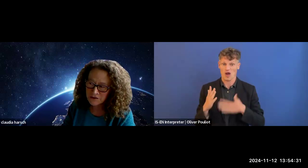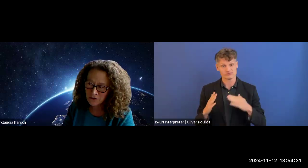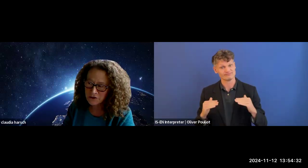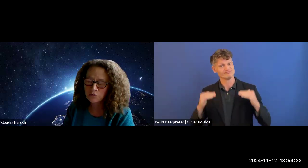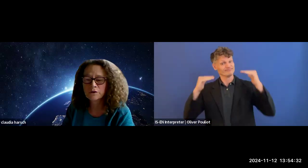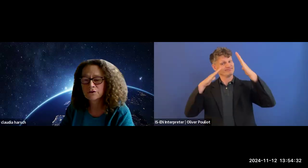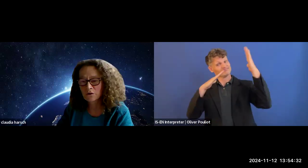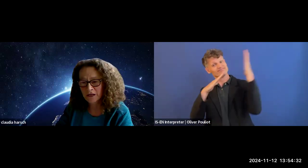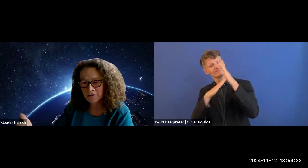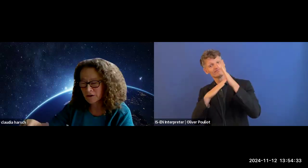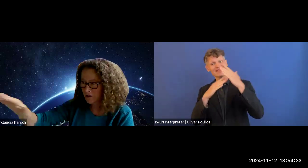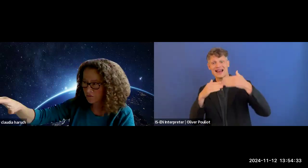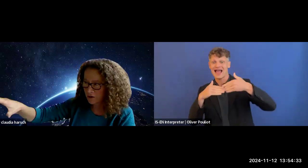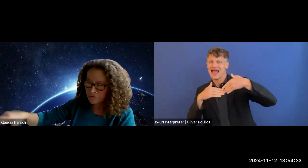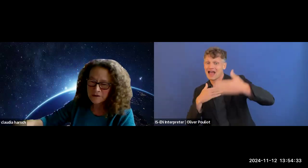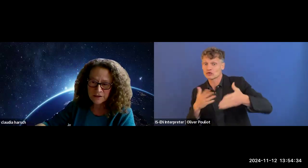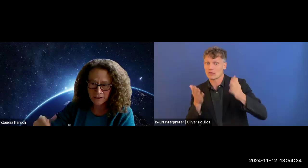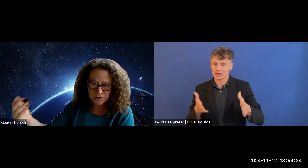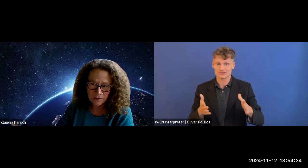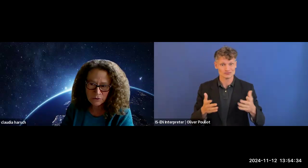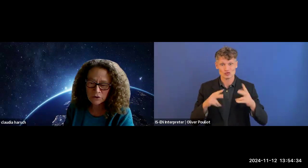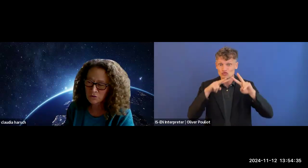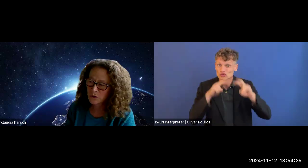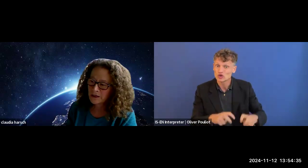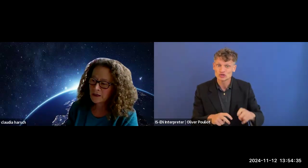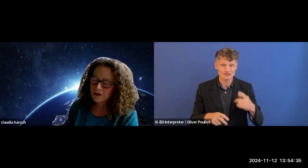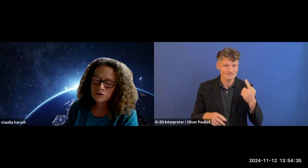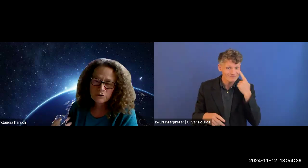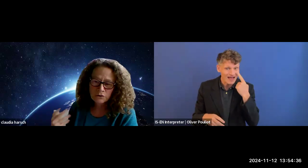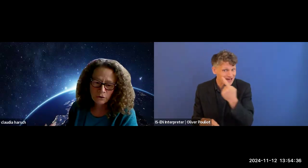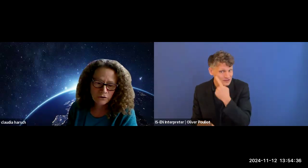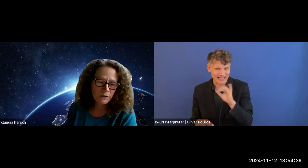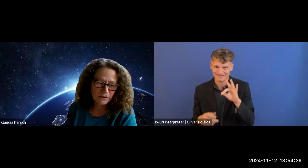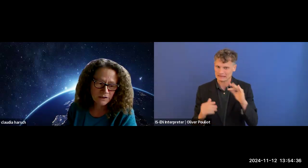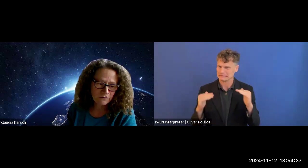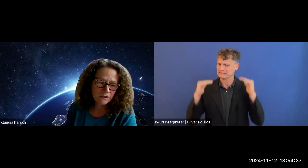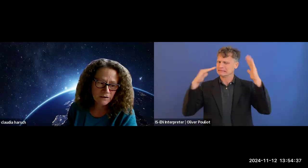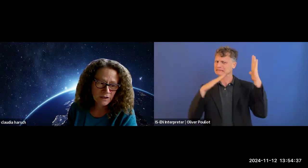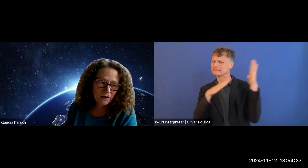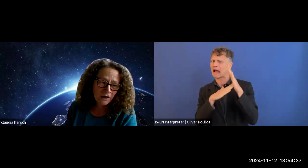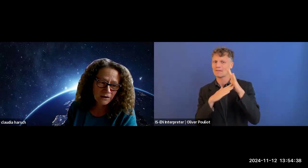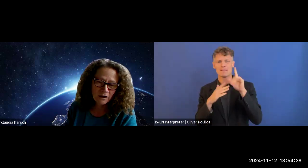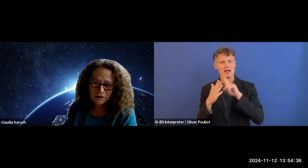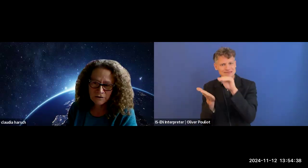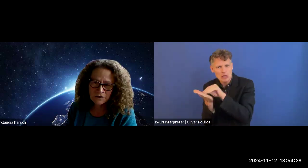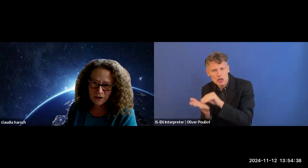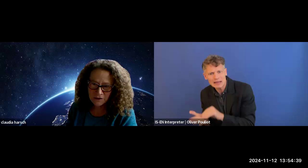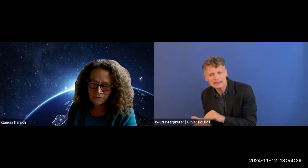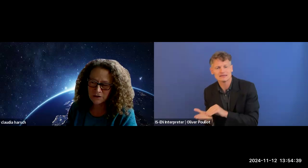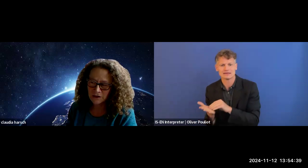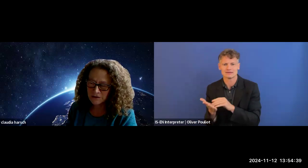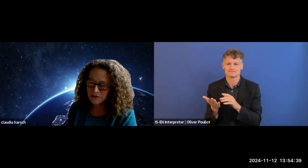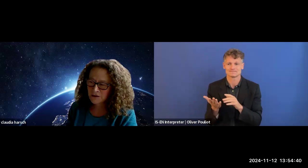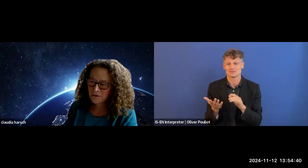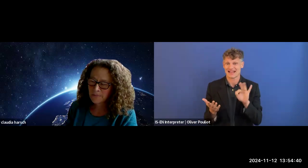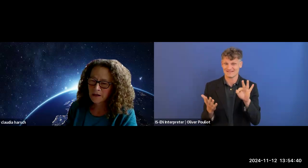validation research, you want to collect evidence of every single step you do, and you want to document this evidence. And the higher the stakes